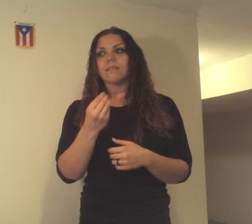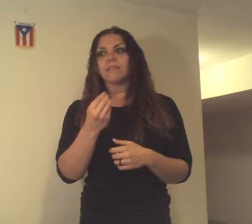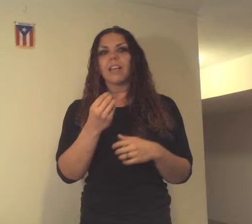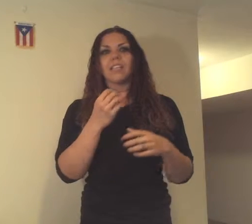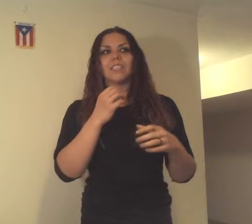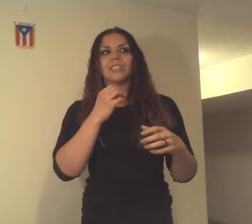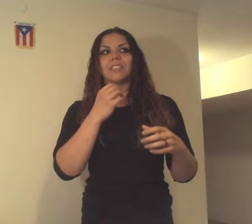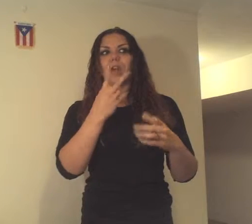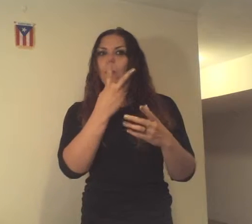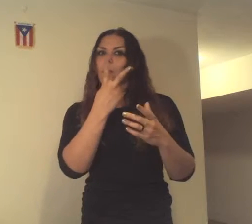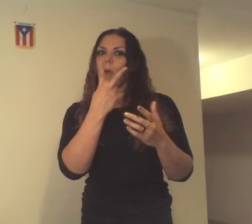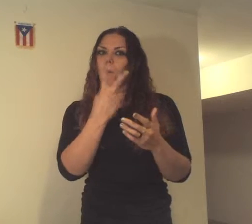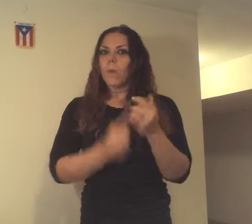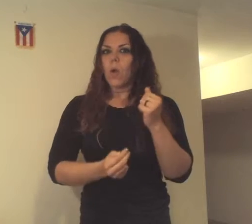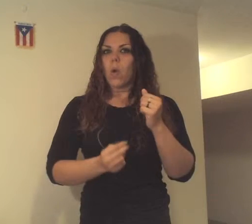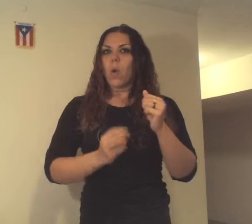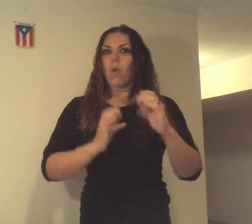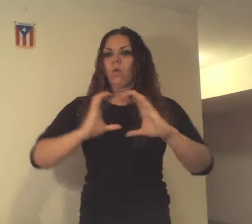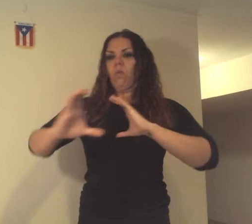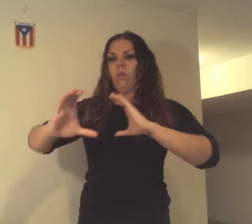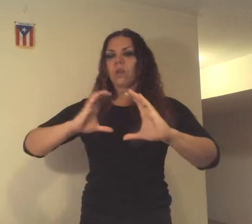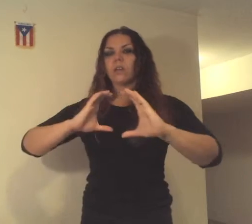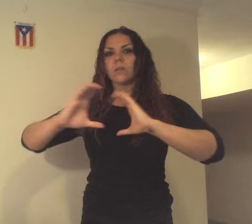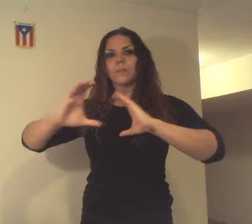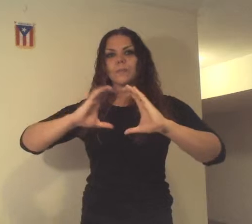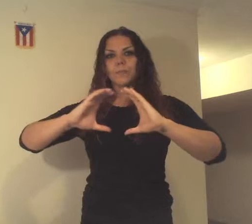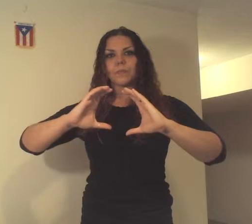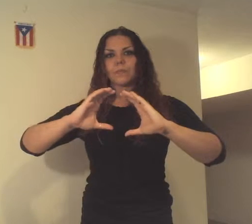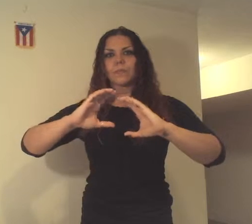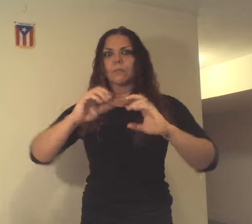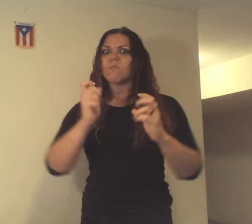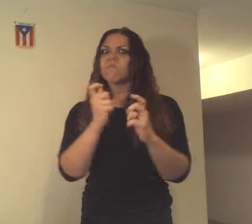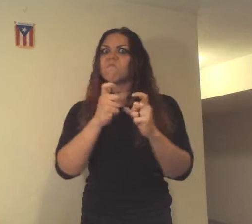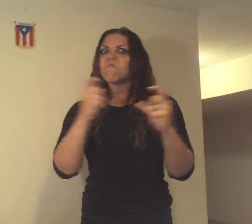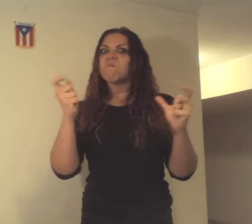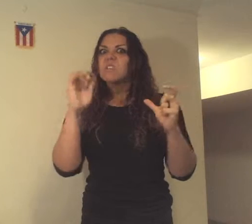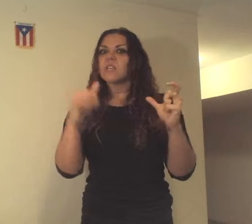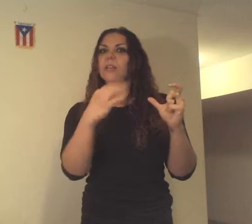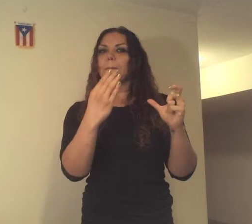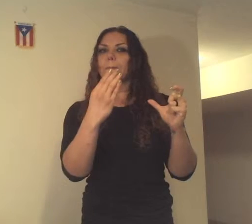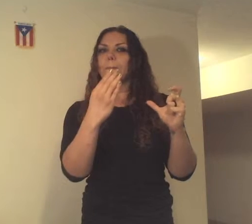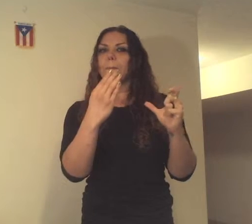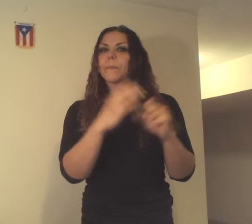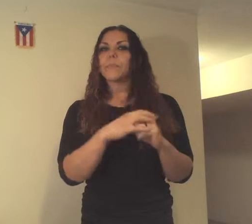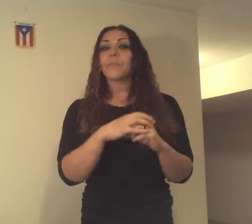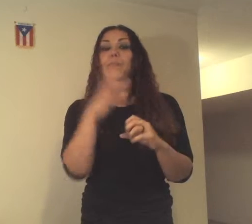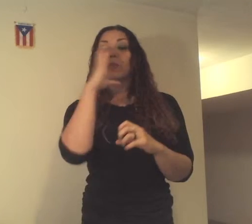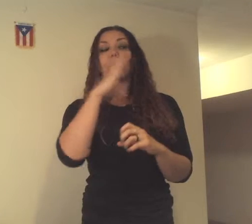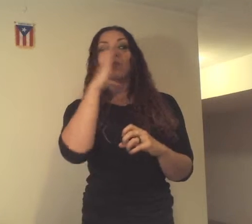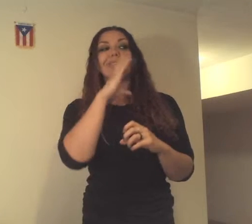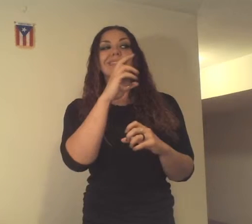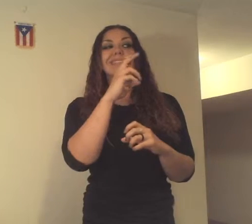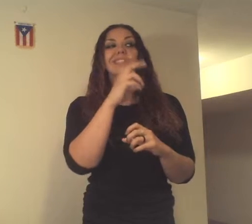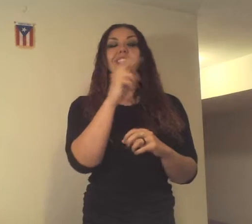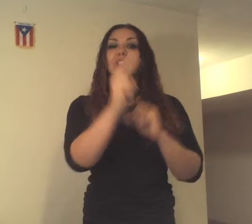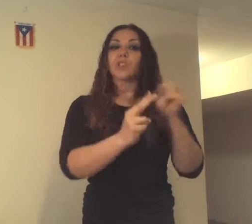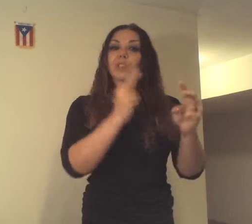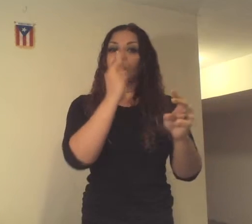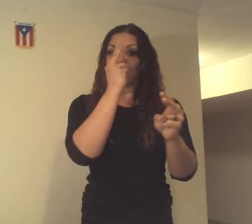have to be able to teach us something as well. It's a big task. So we look for a universal translator. I thought there would be one out there. Your web